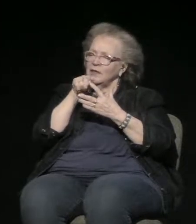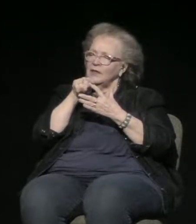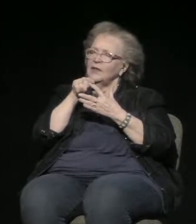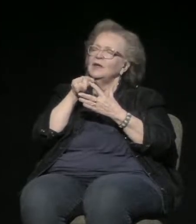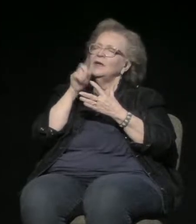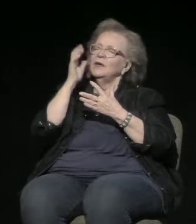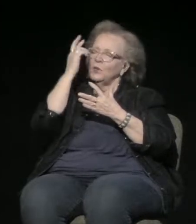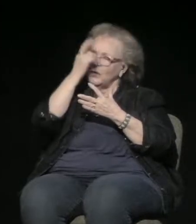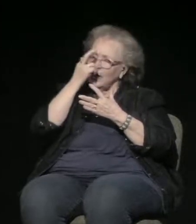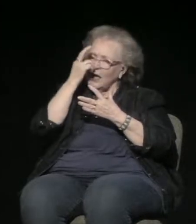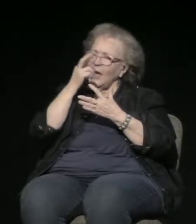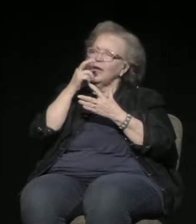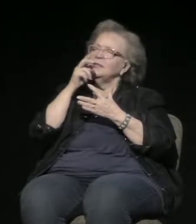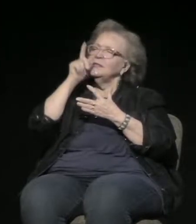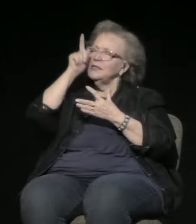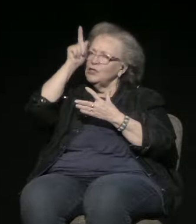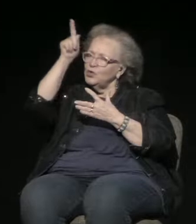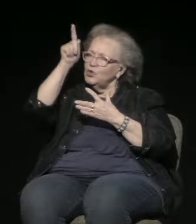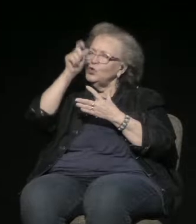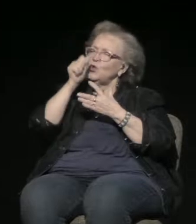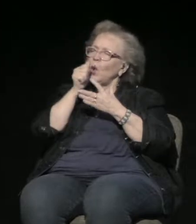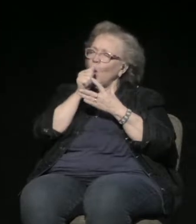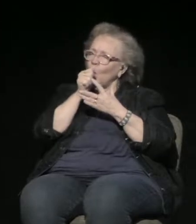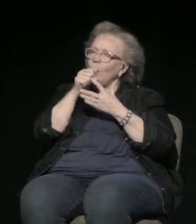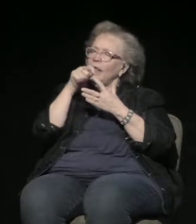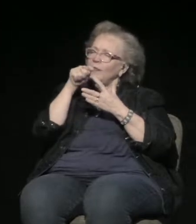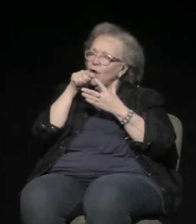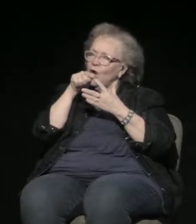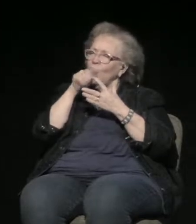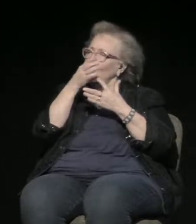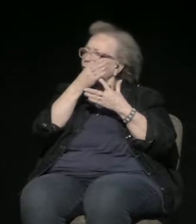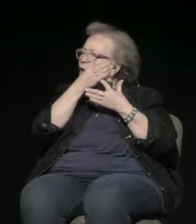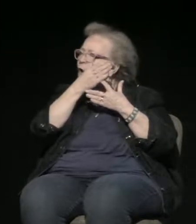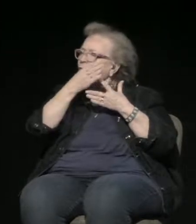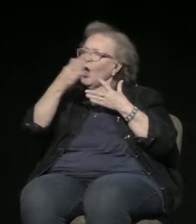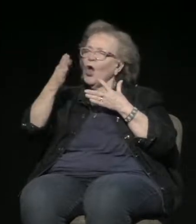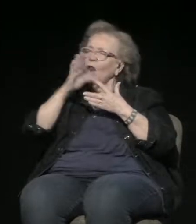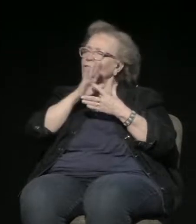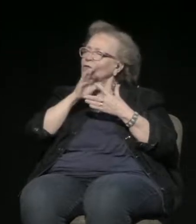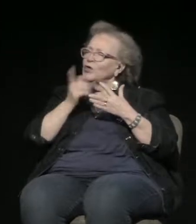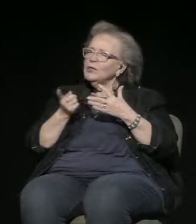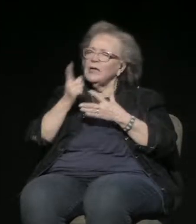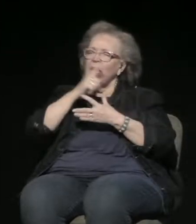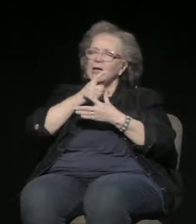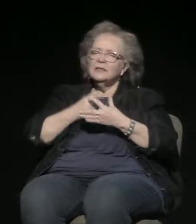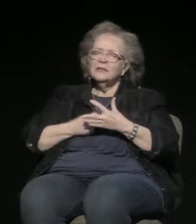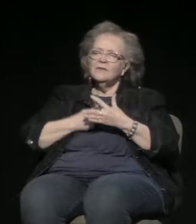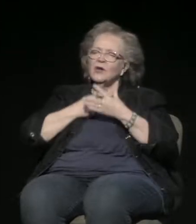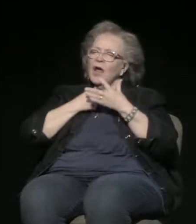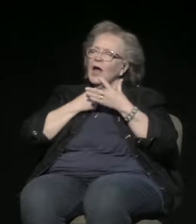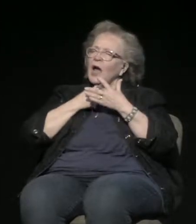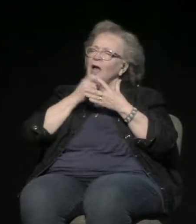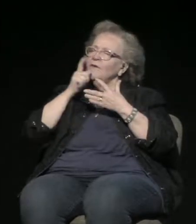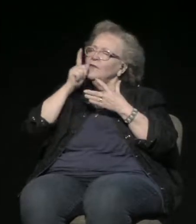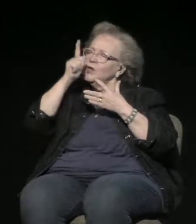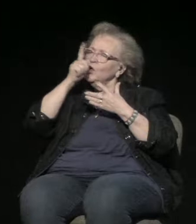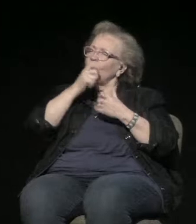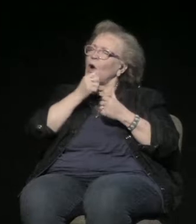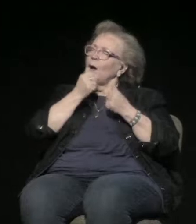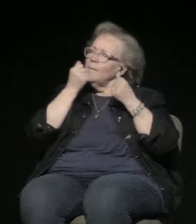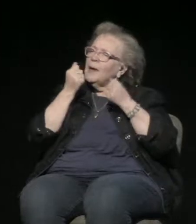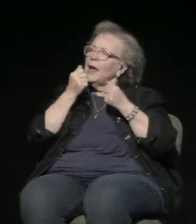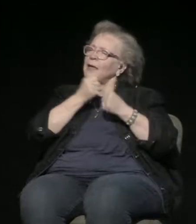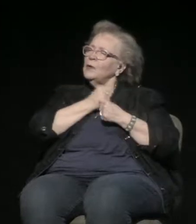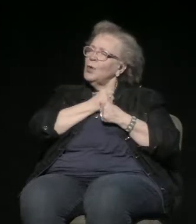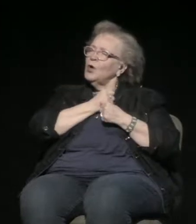realize That you are with her All the days of your life That you are the mighty warrior Who saves And may she choose you At an early